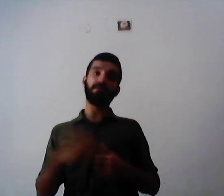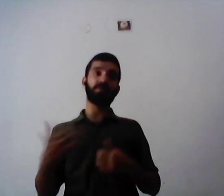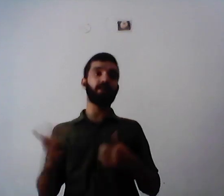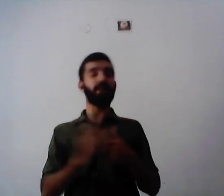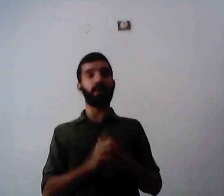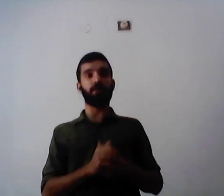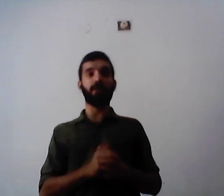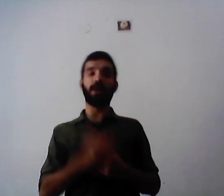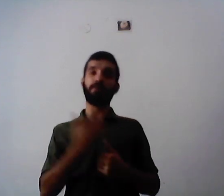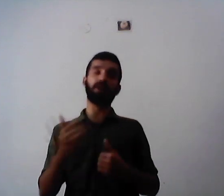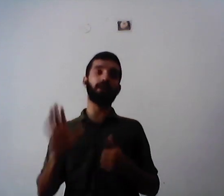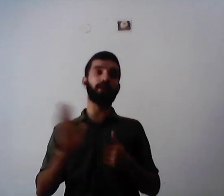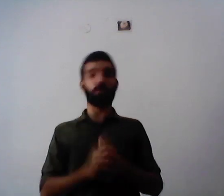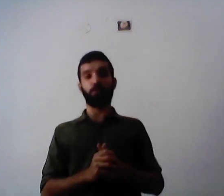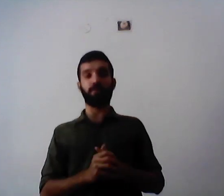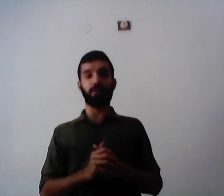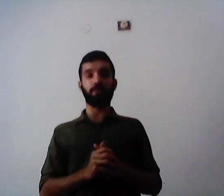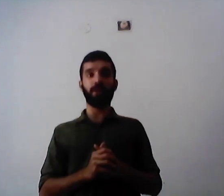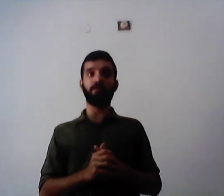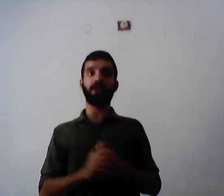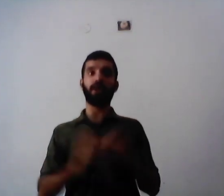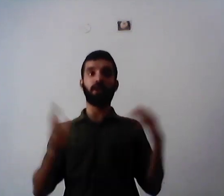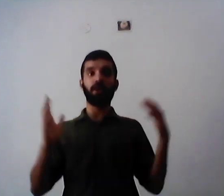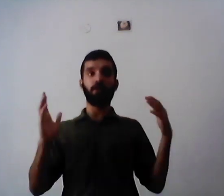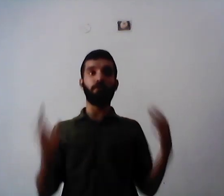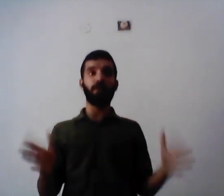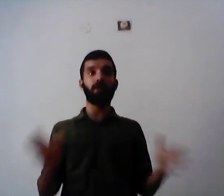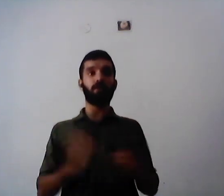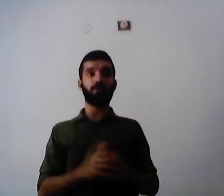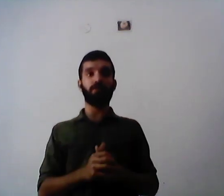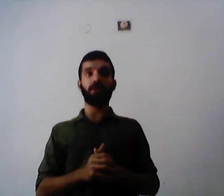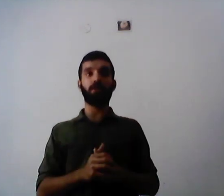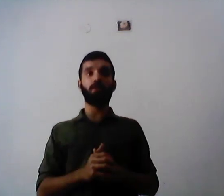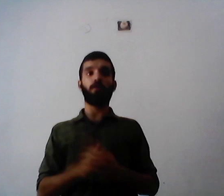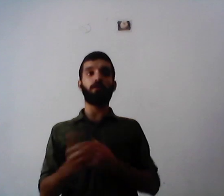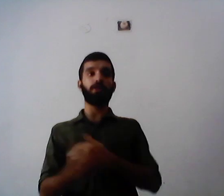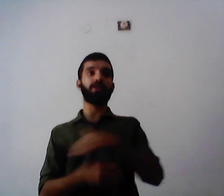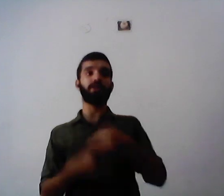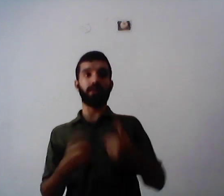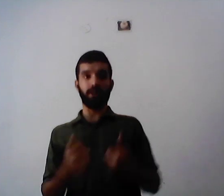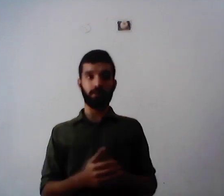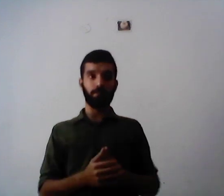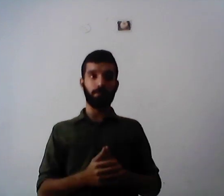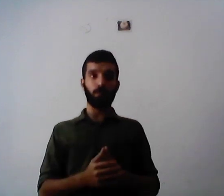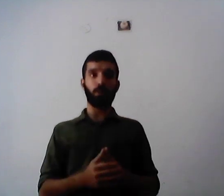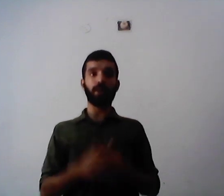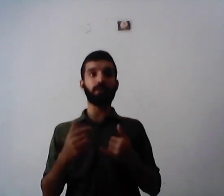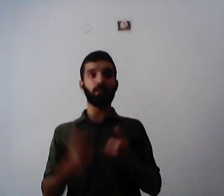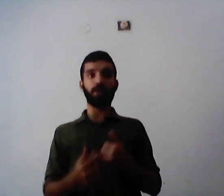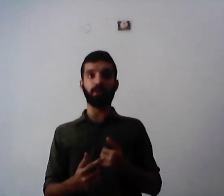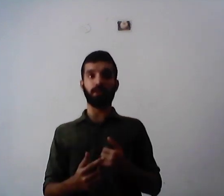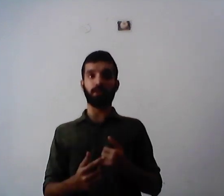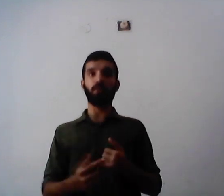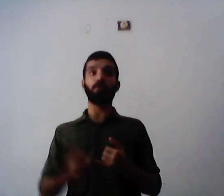seen that, we have done that already, right? We are well confident on these things. What else we discuss? We